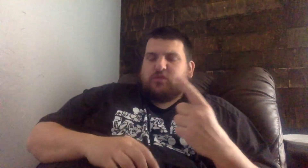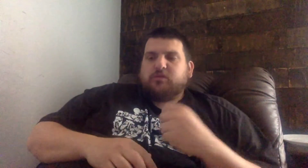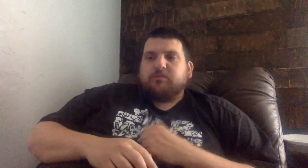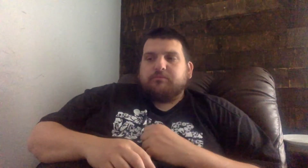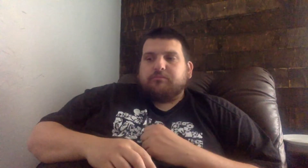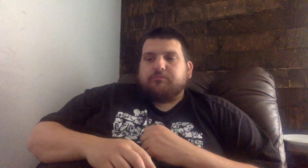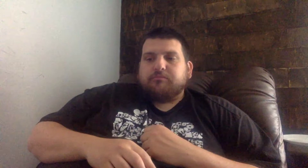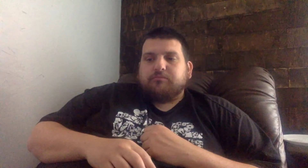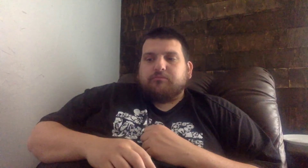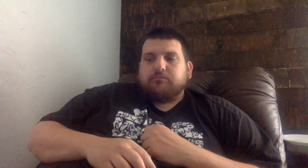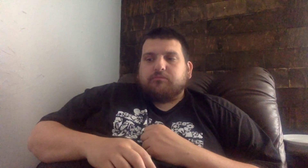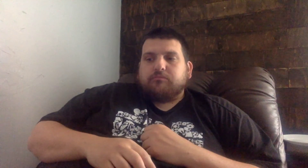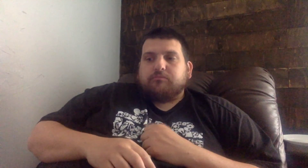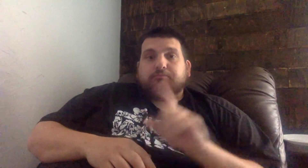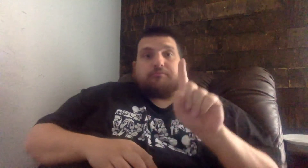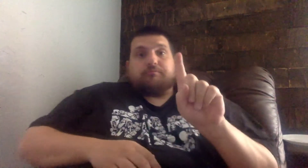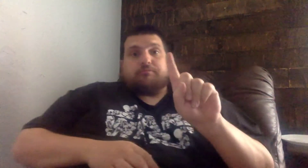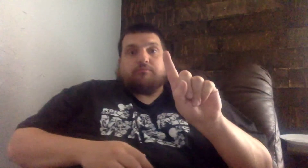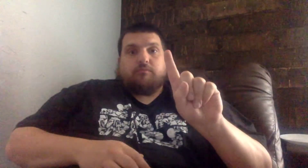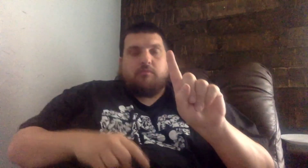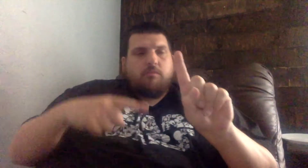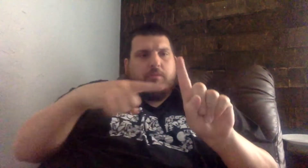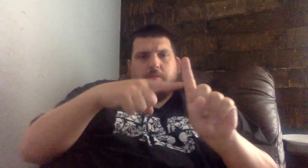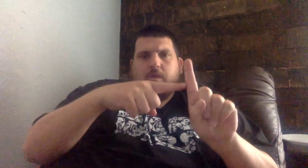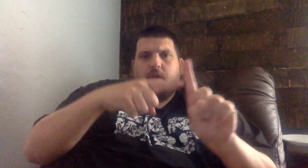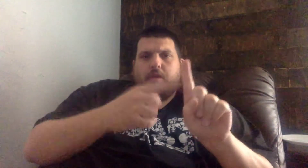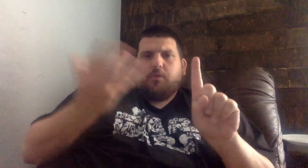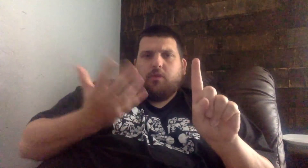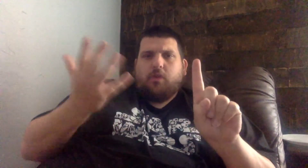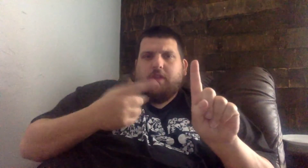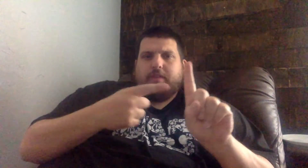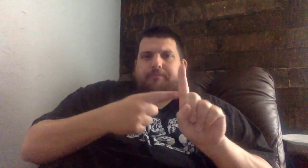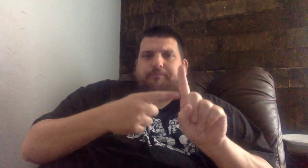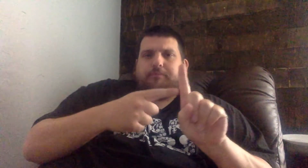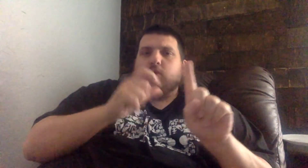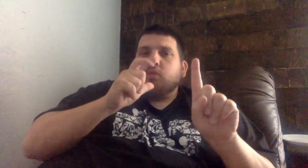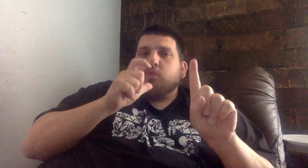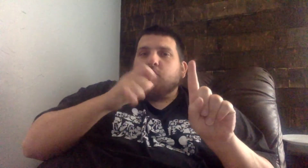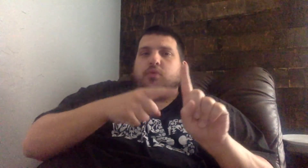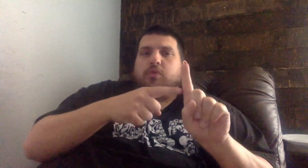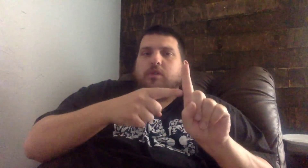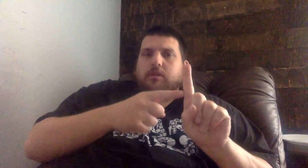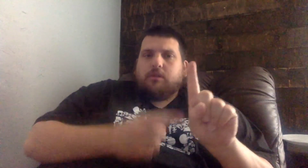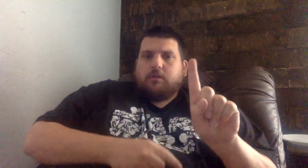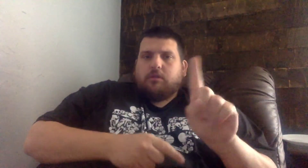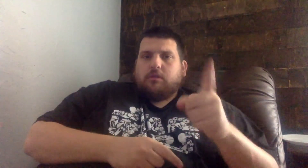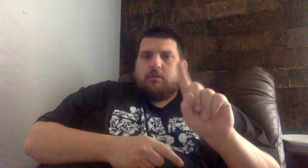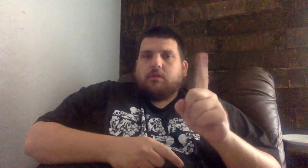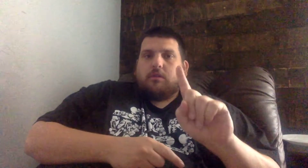So it's important to clarify that first. If I just have a one hand shape, who is this?